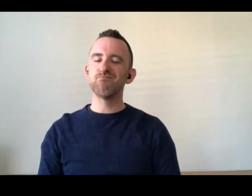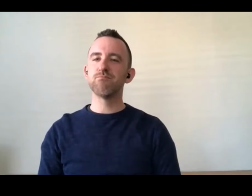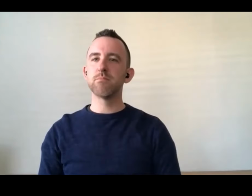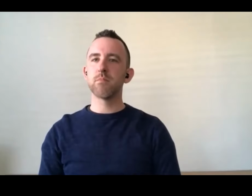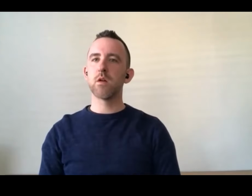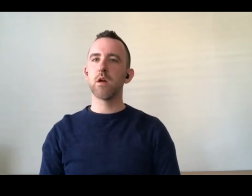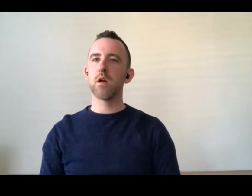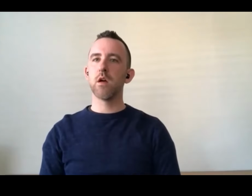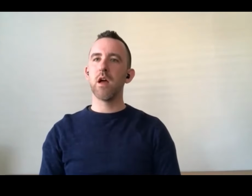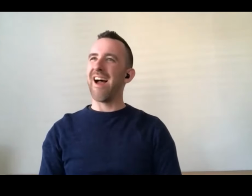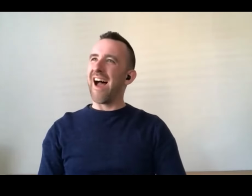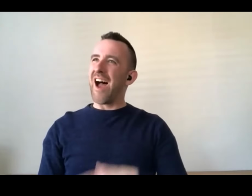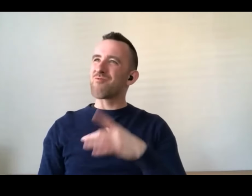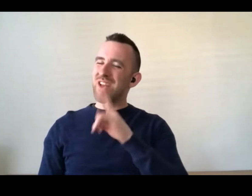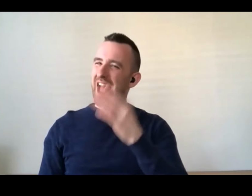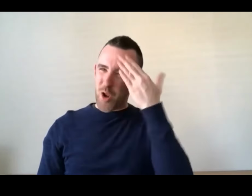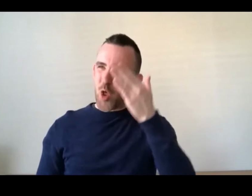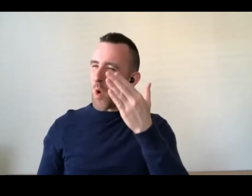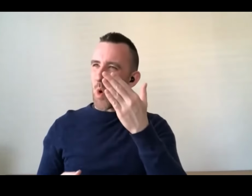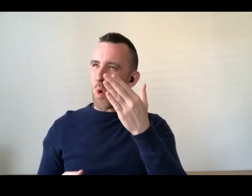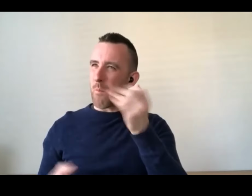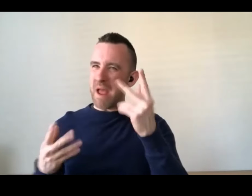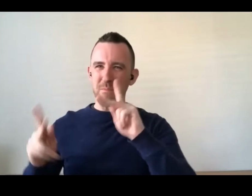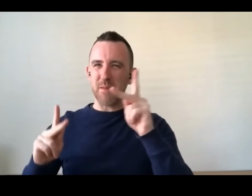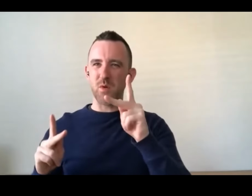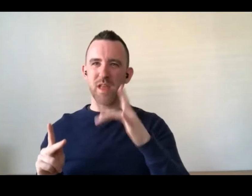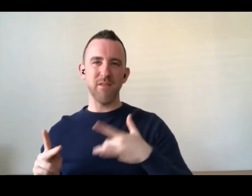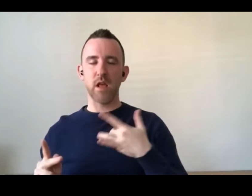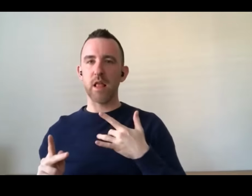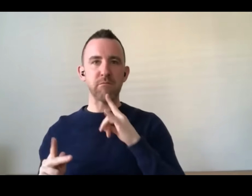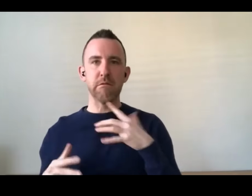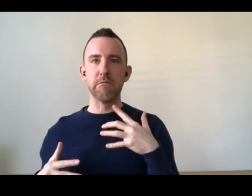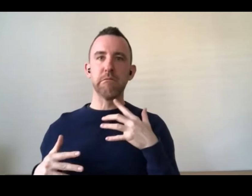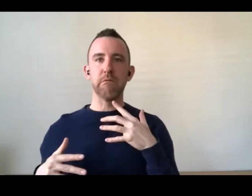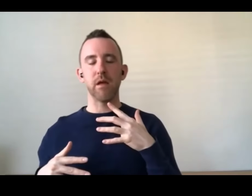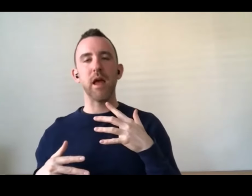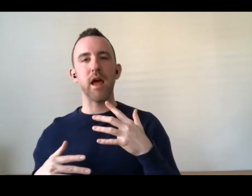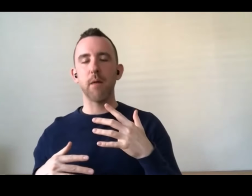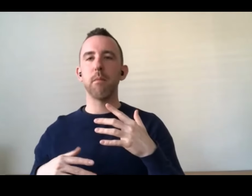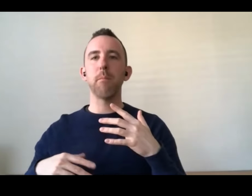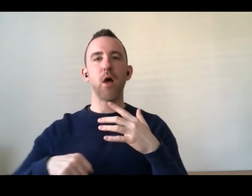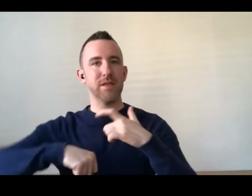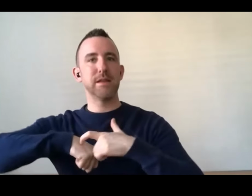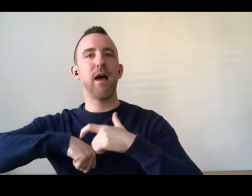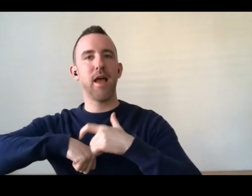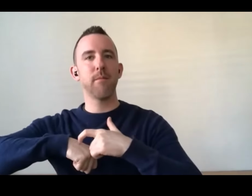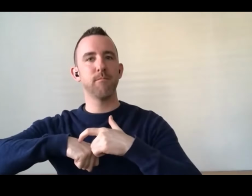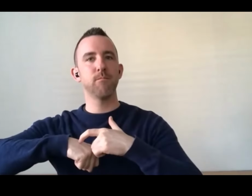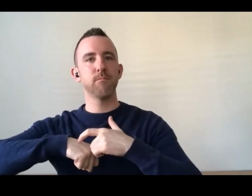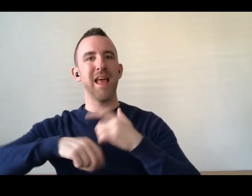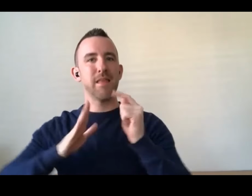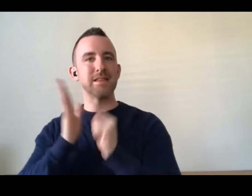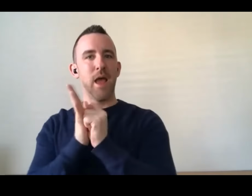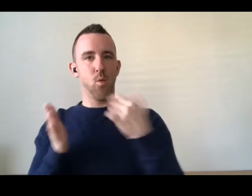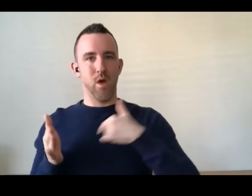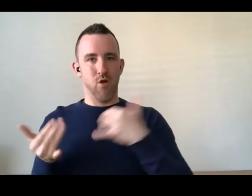I don't know many people who don't have some feelings of trepidation about the time that we're living in. But you know what? We'll get through it together. And you know what? When we all